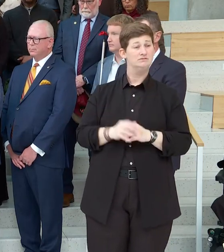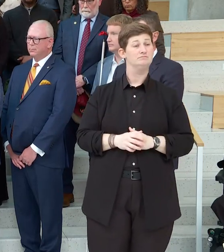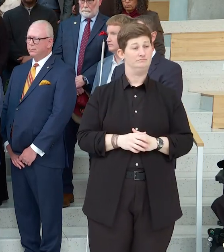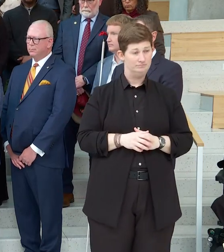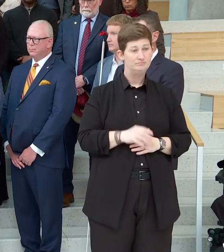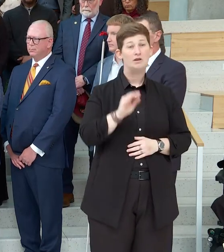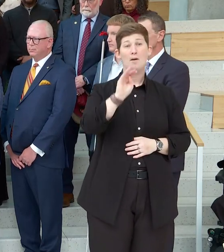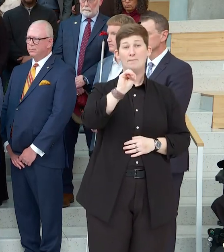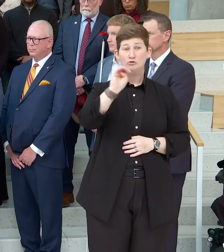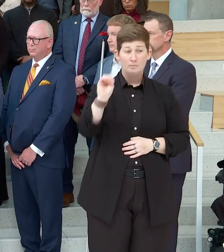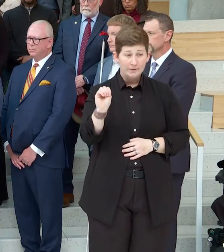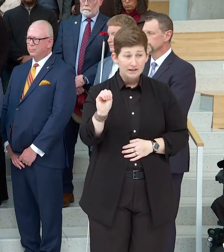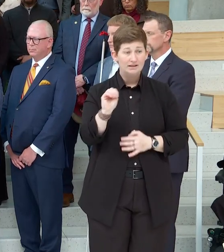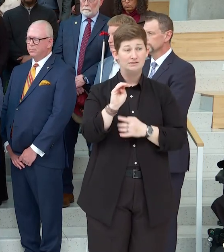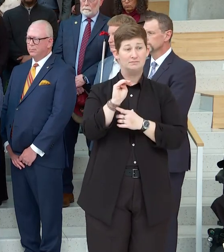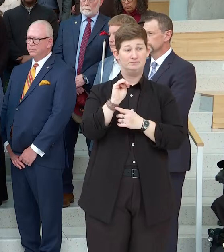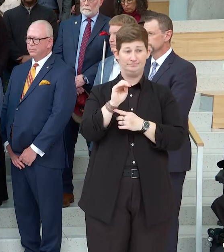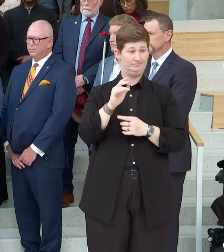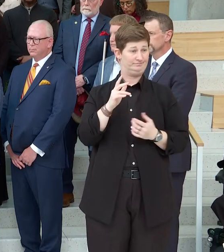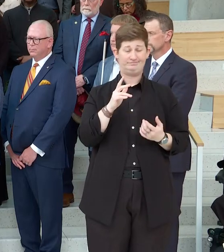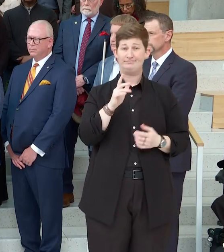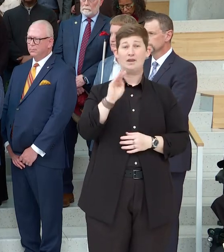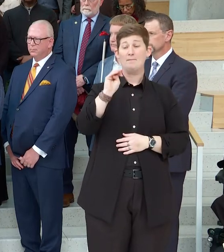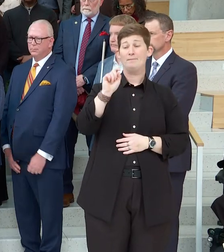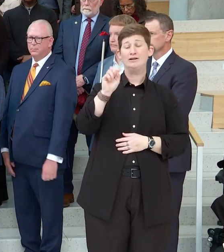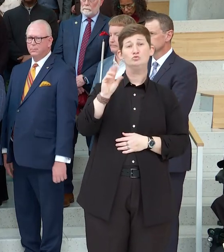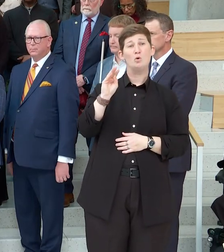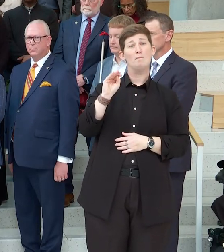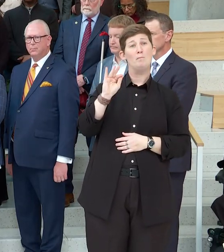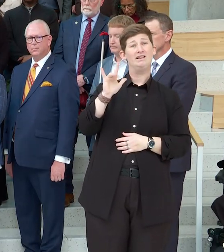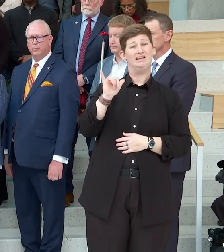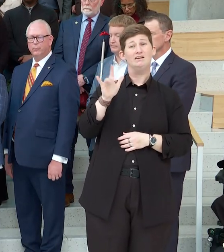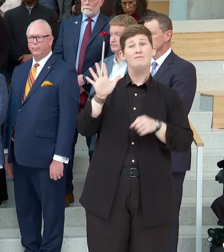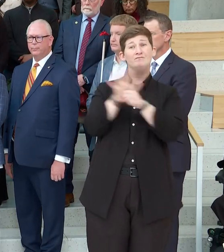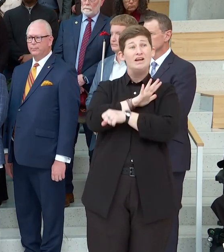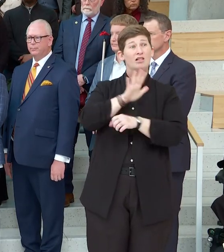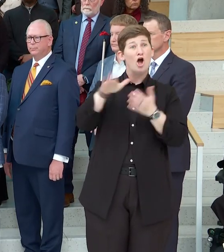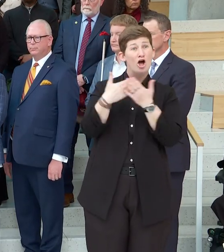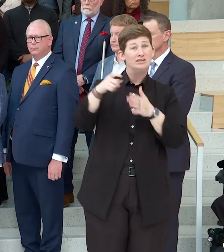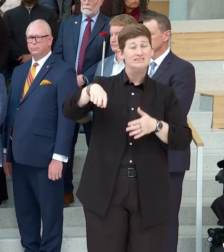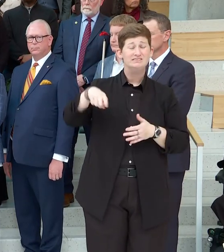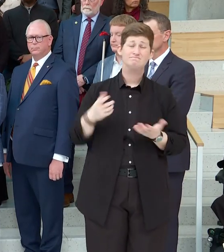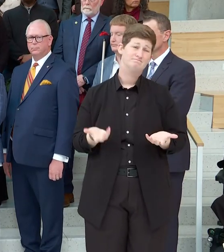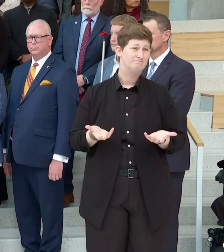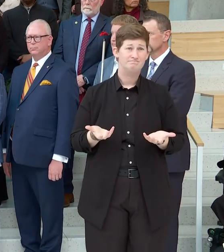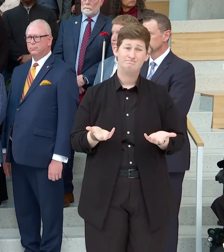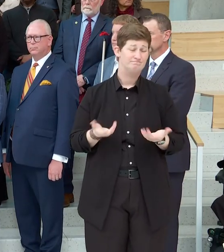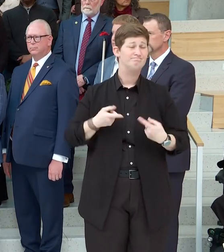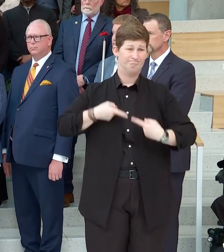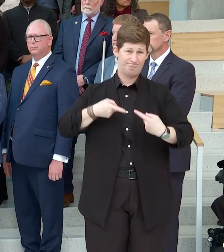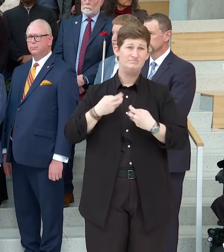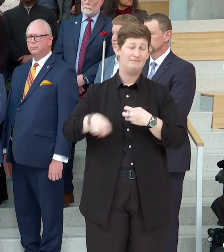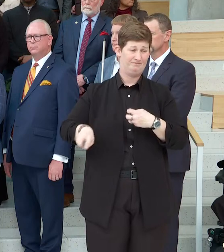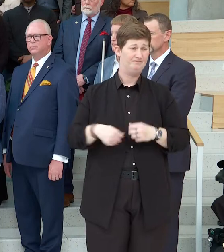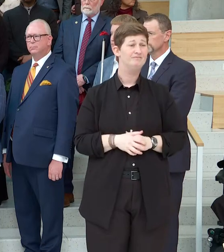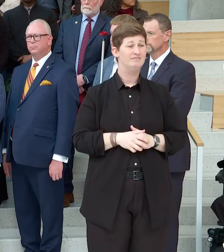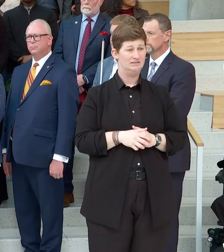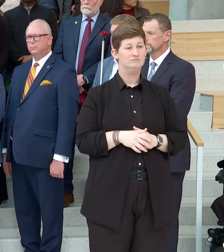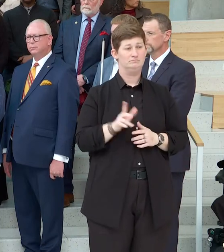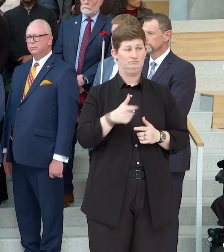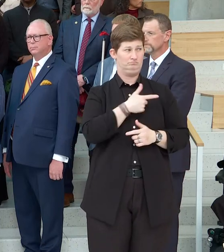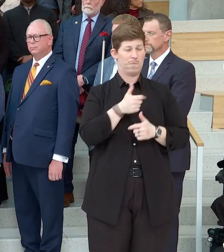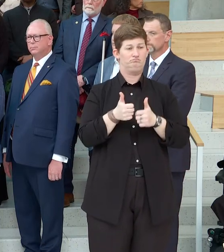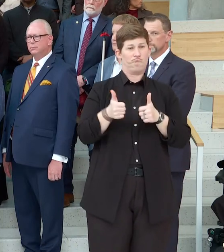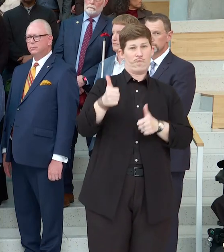full. Also joining today is the chair of the Minneapolis Advisory Committee on Aging, who works closely with seniors every day